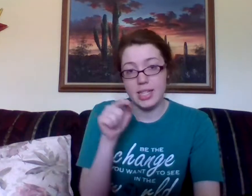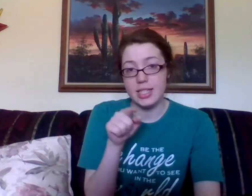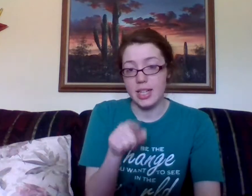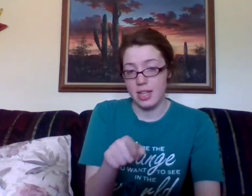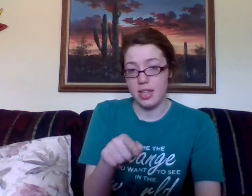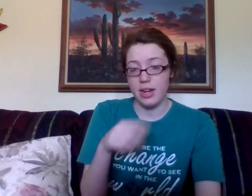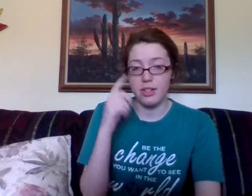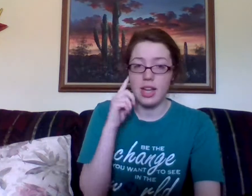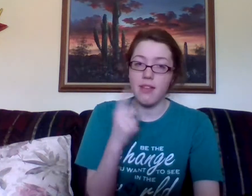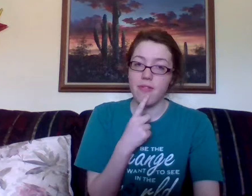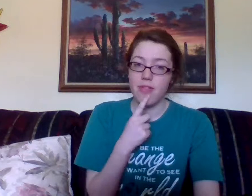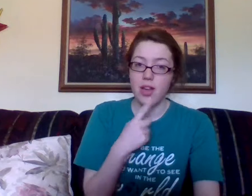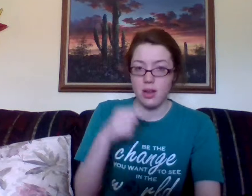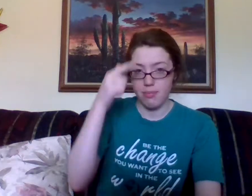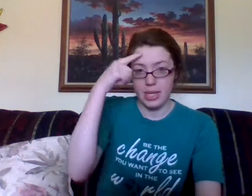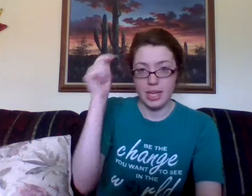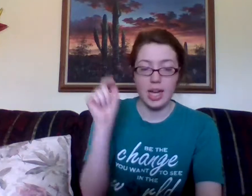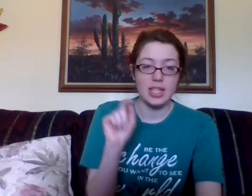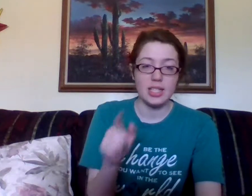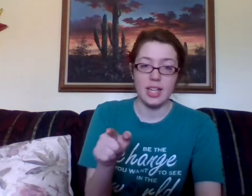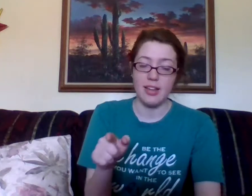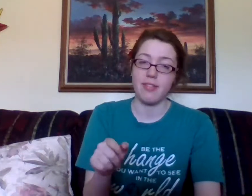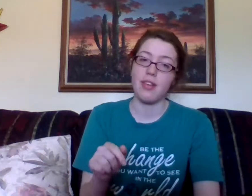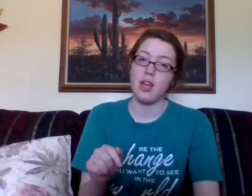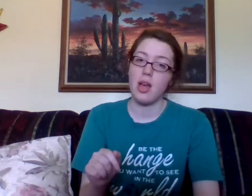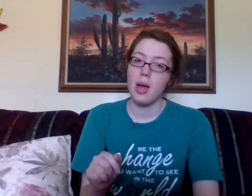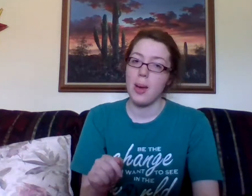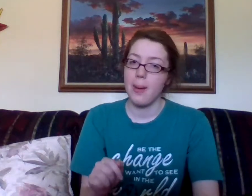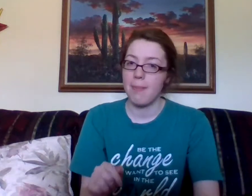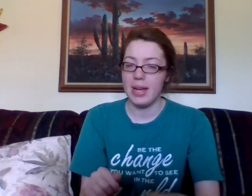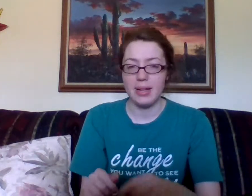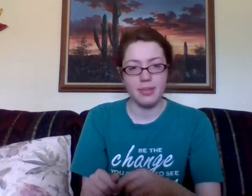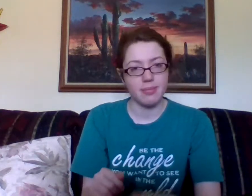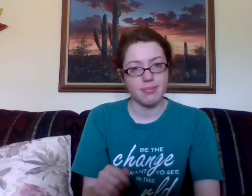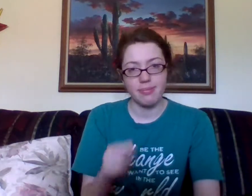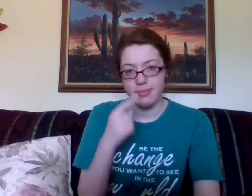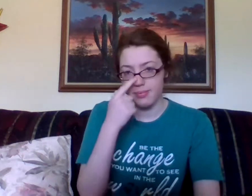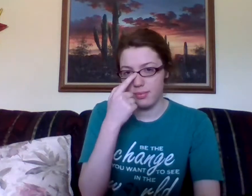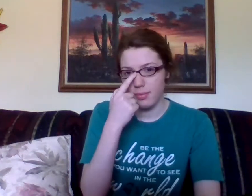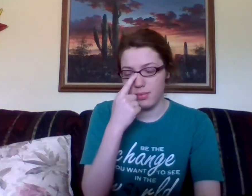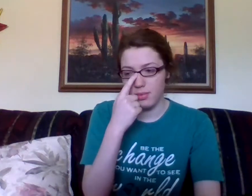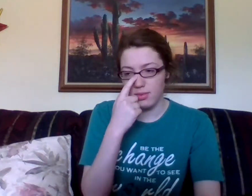because they are deaf, because they've been